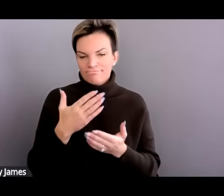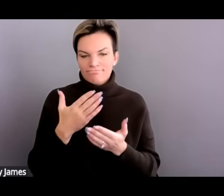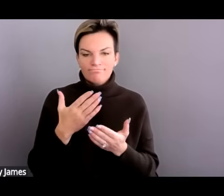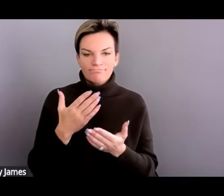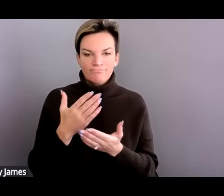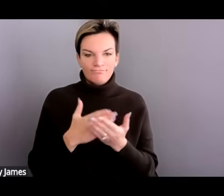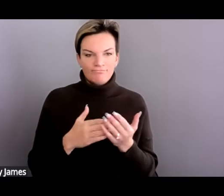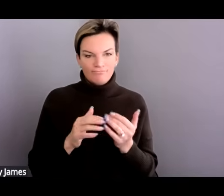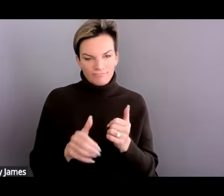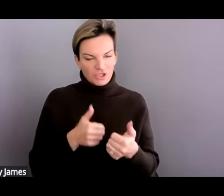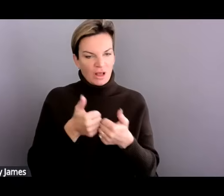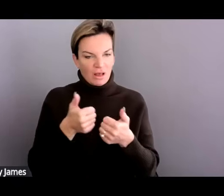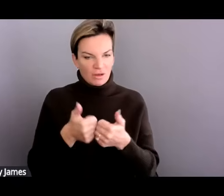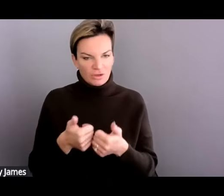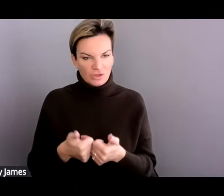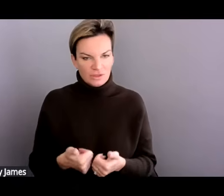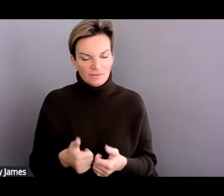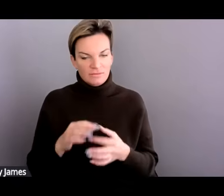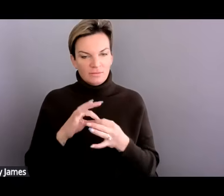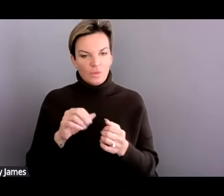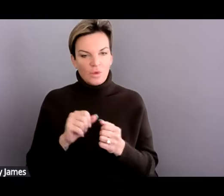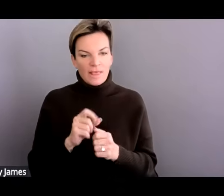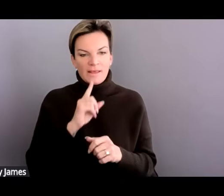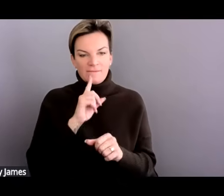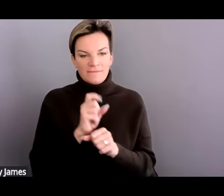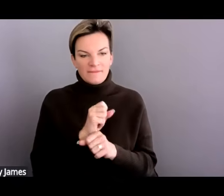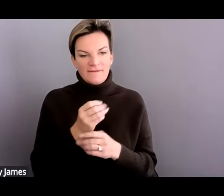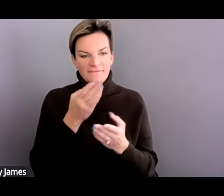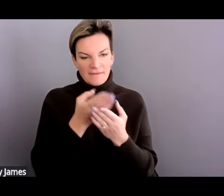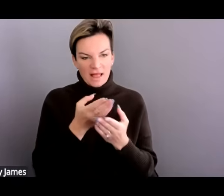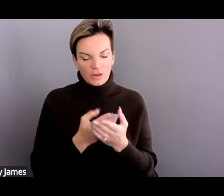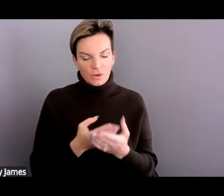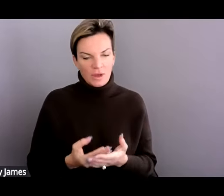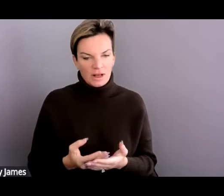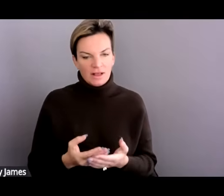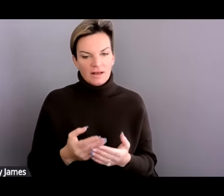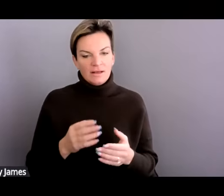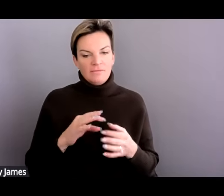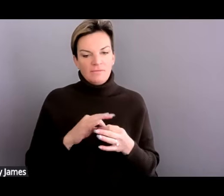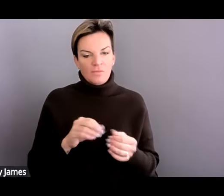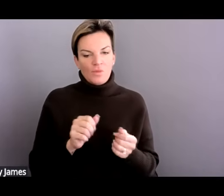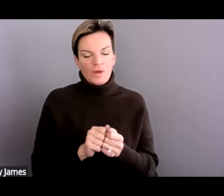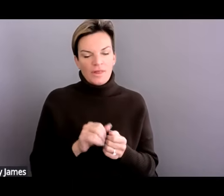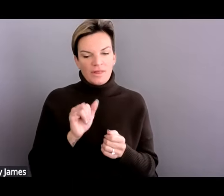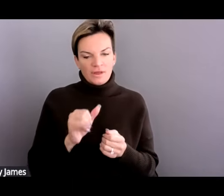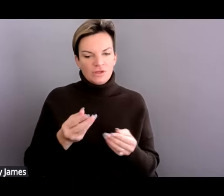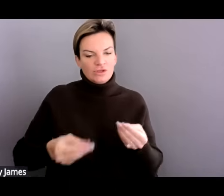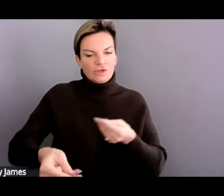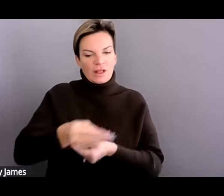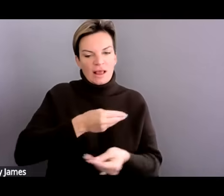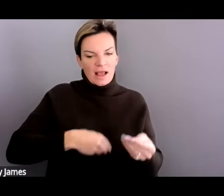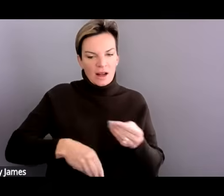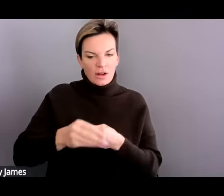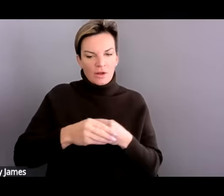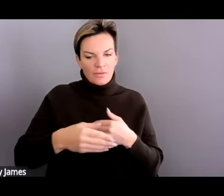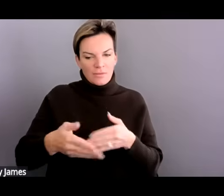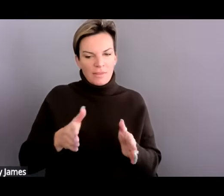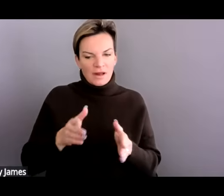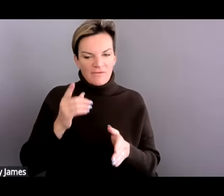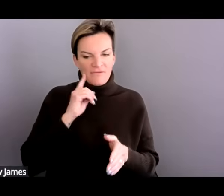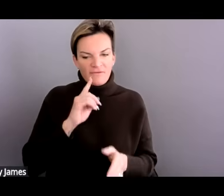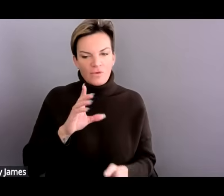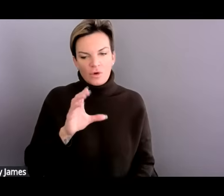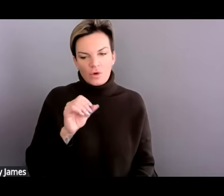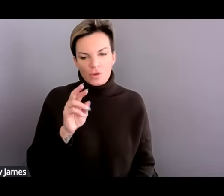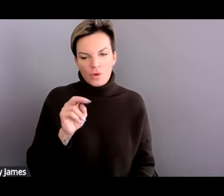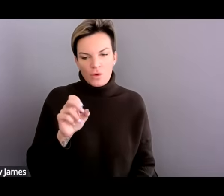the validity of the signatures in the circulator box for candidate Cornel West. The